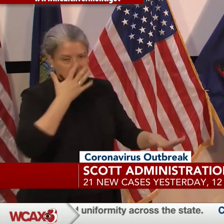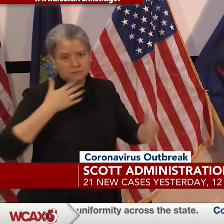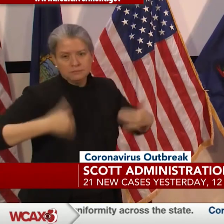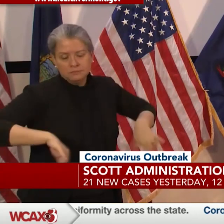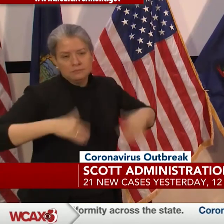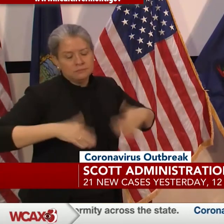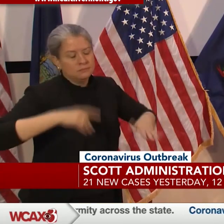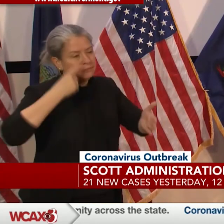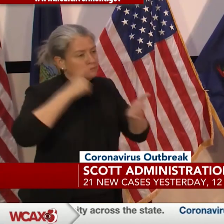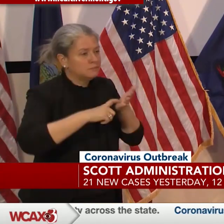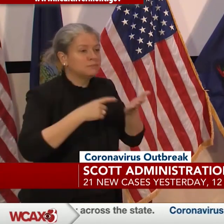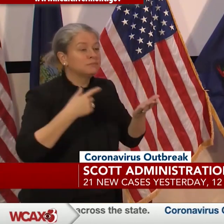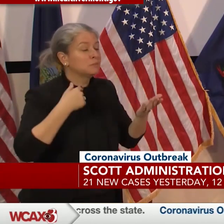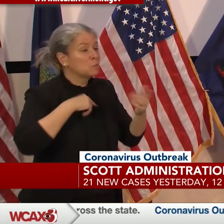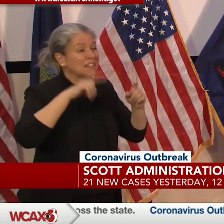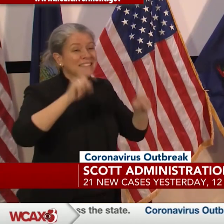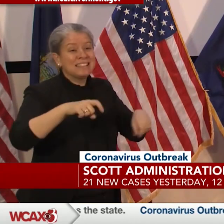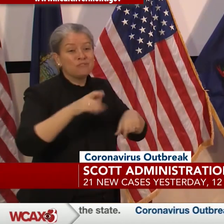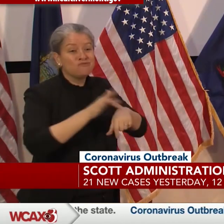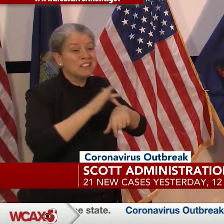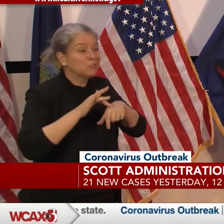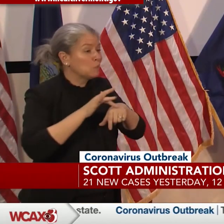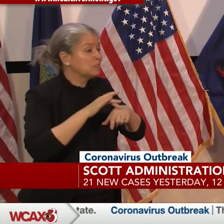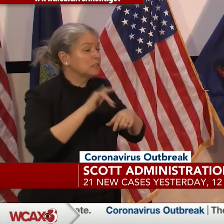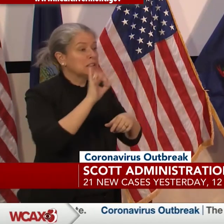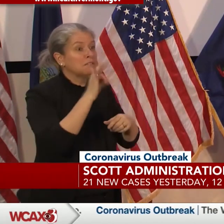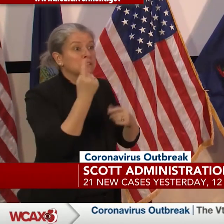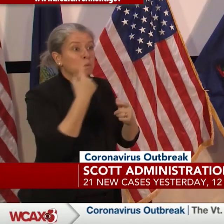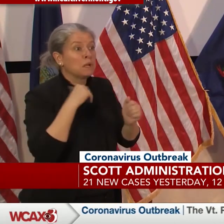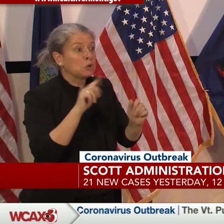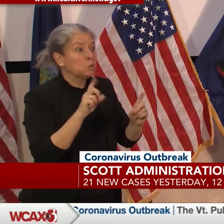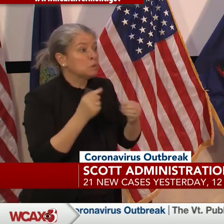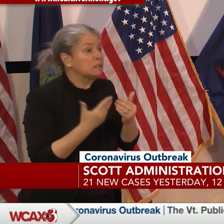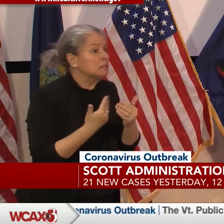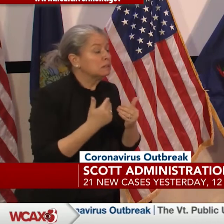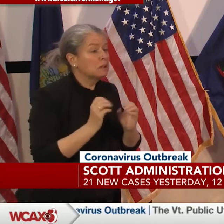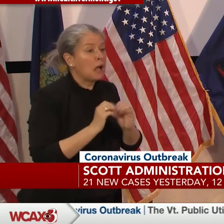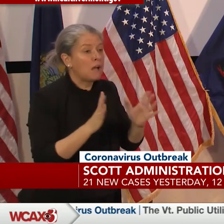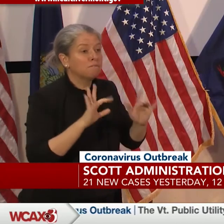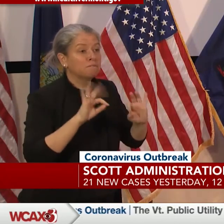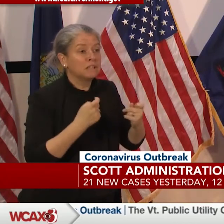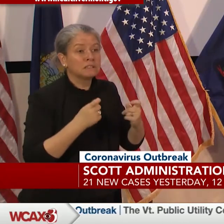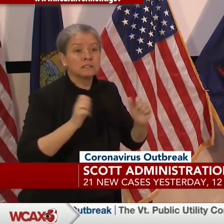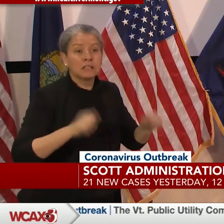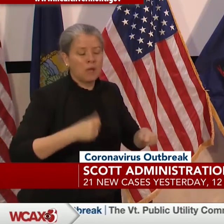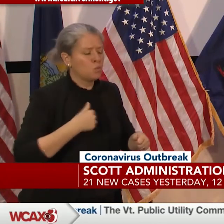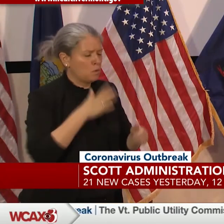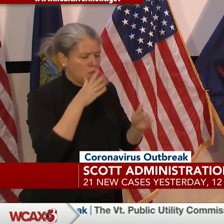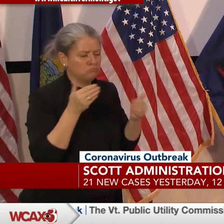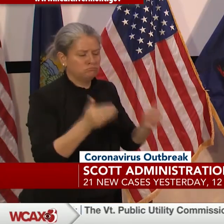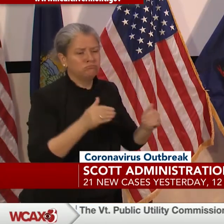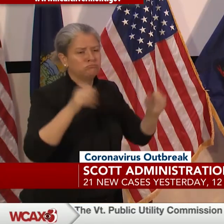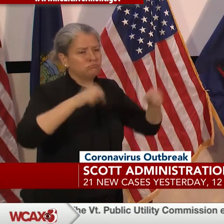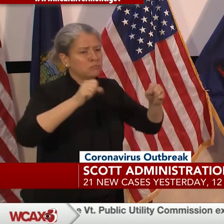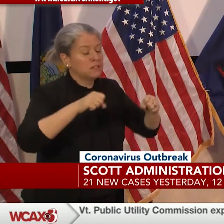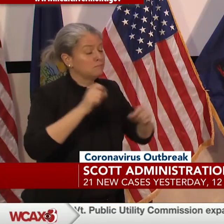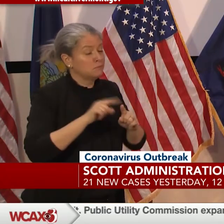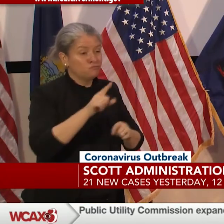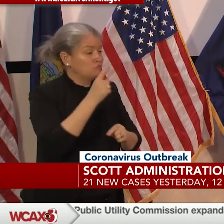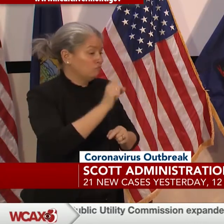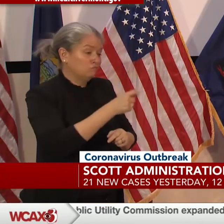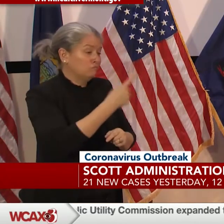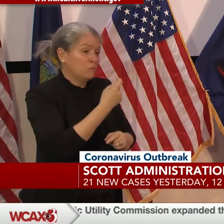do that. But if there's anything we can do easily, obviously we'll do them. But this is another area I've talked with